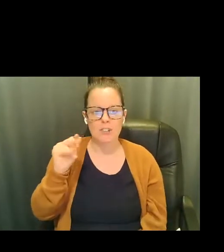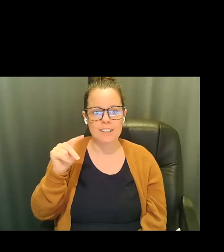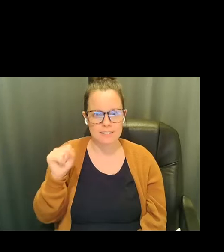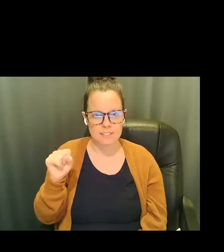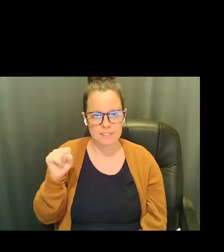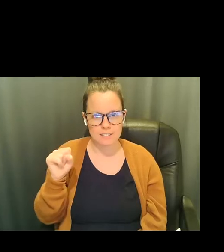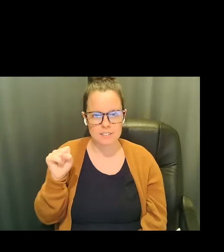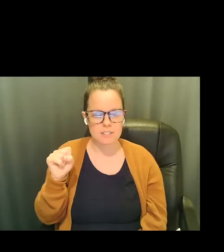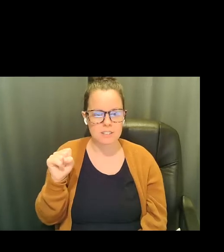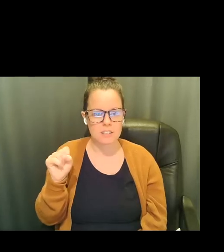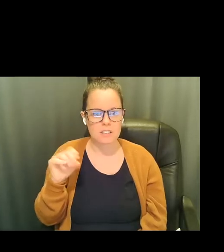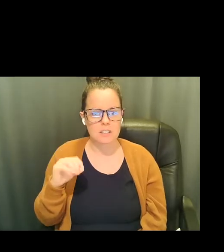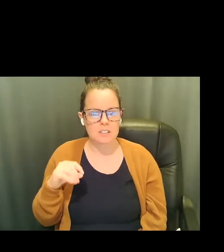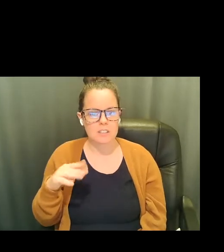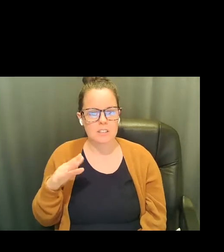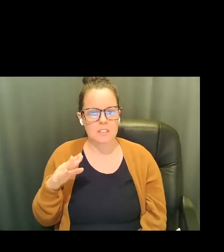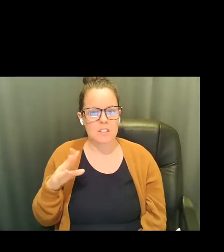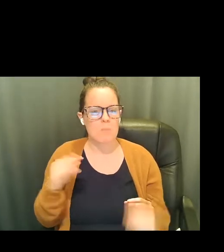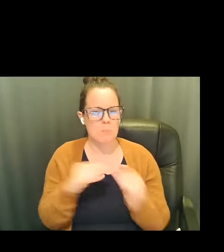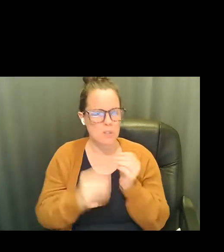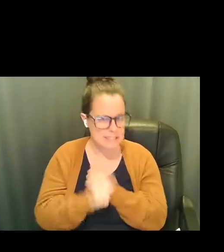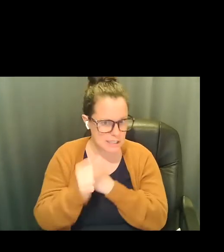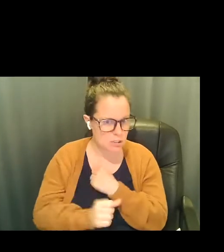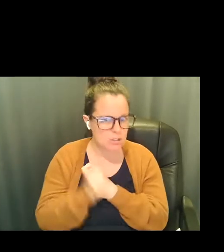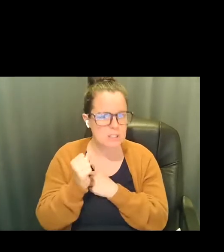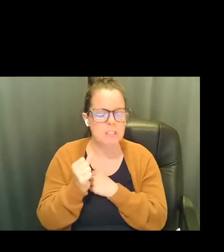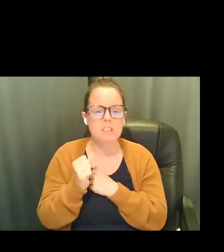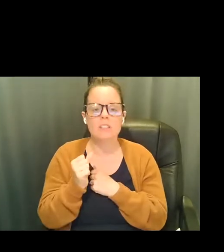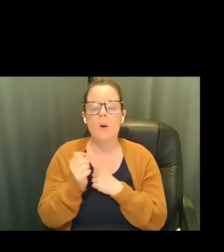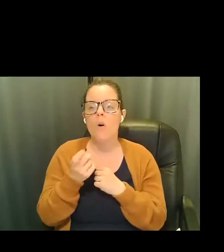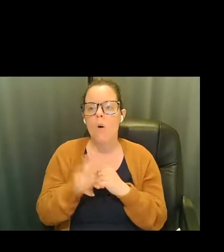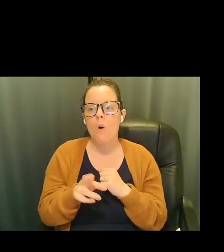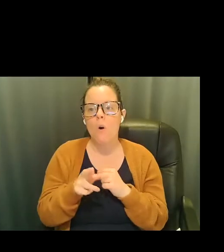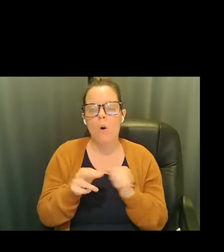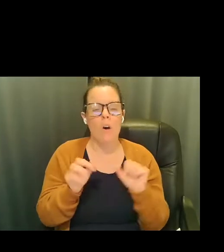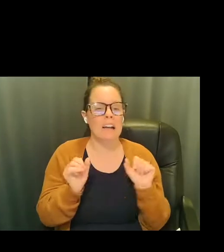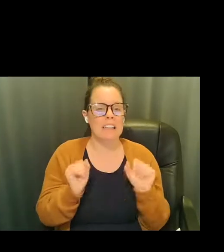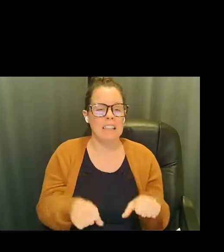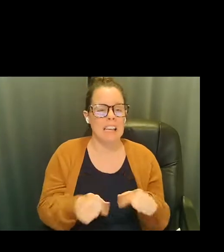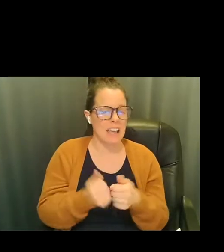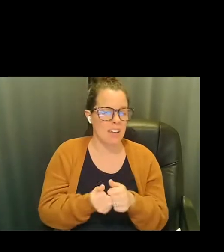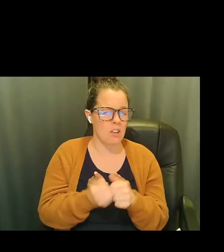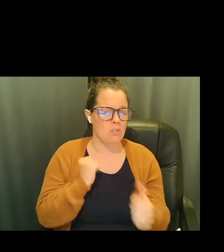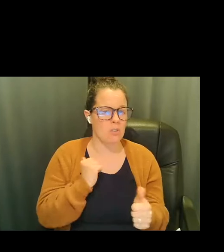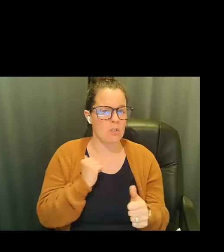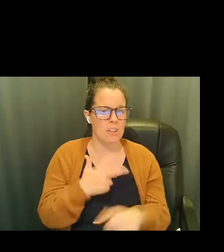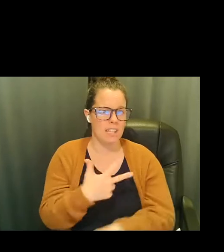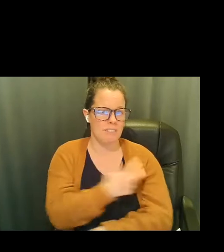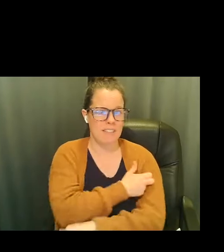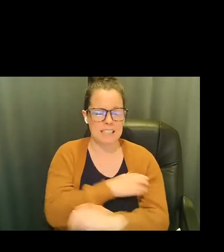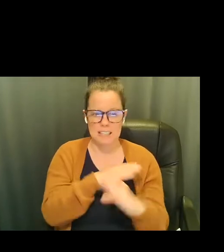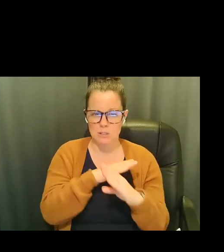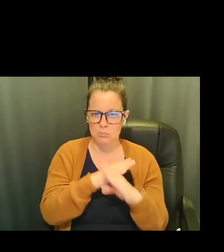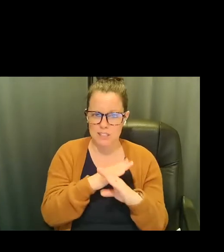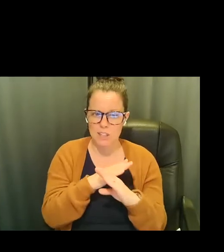that are more dangerous or that can evade vaccine protection.